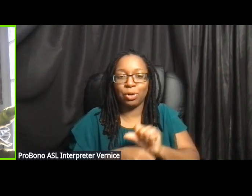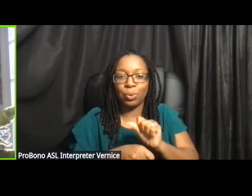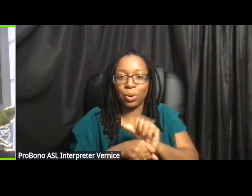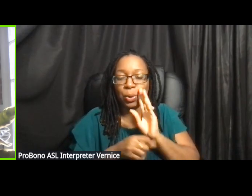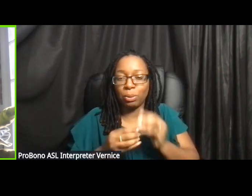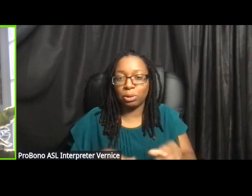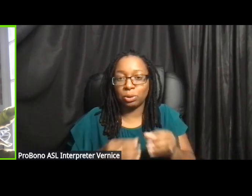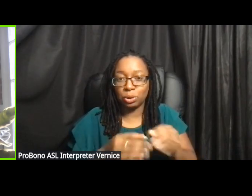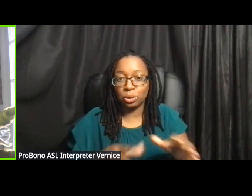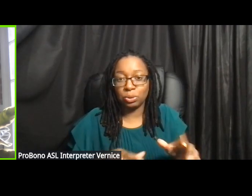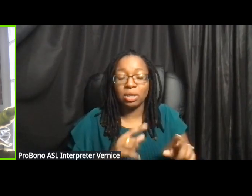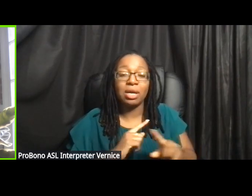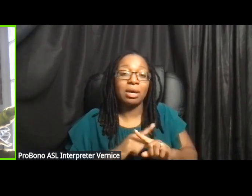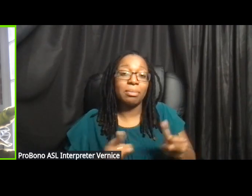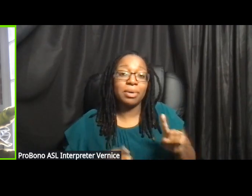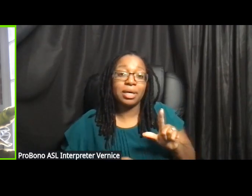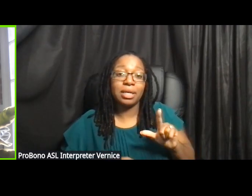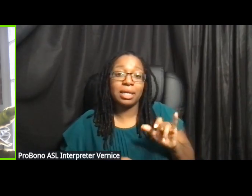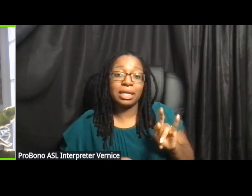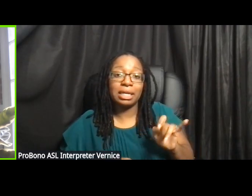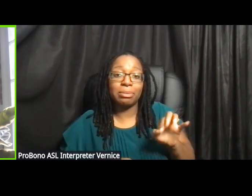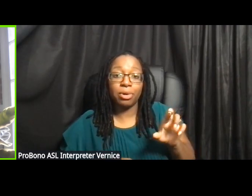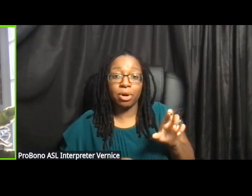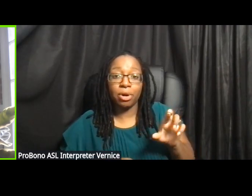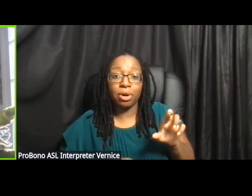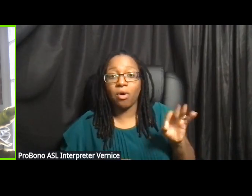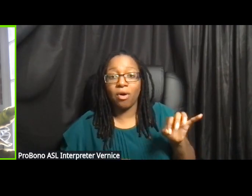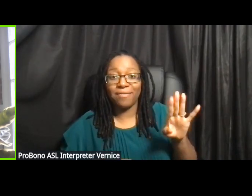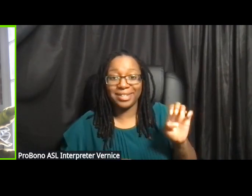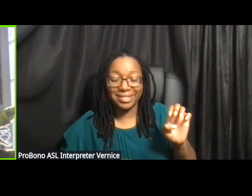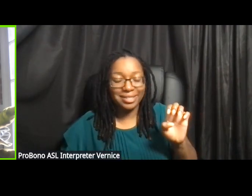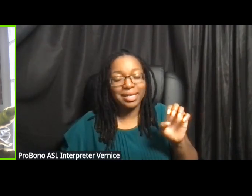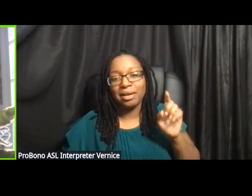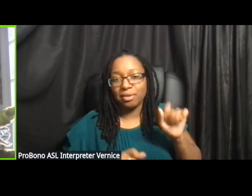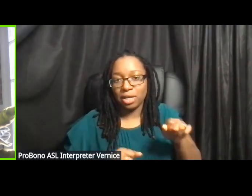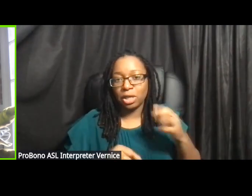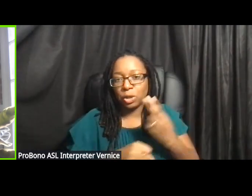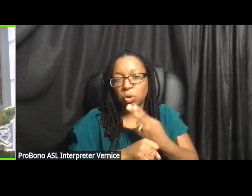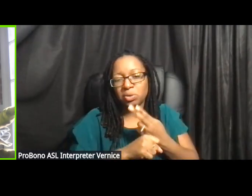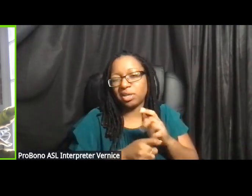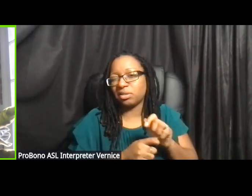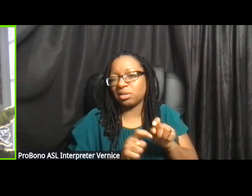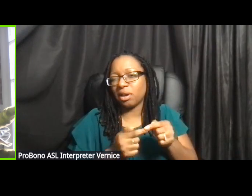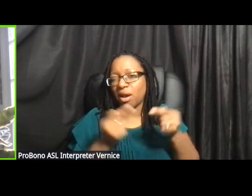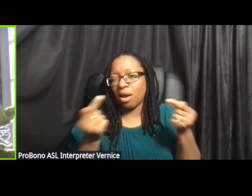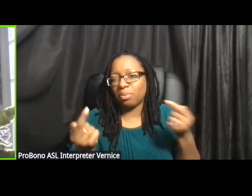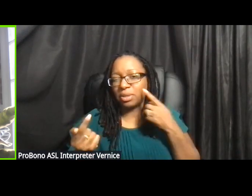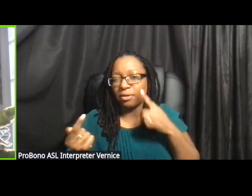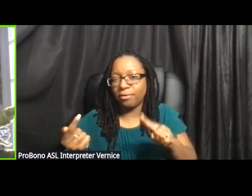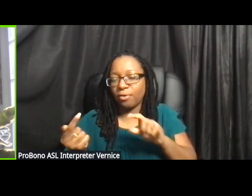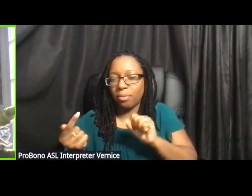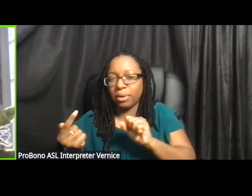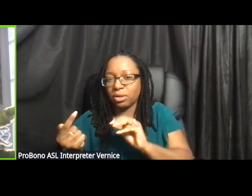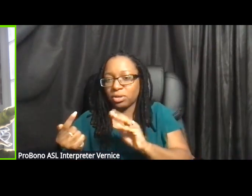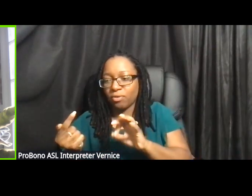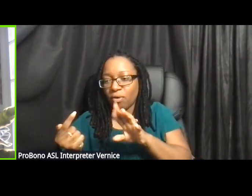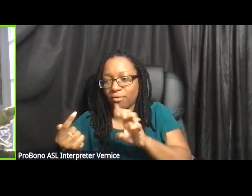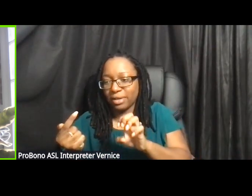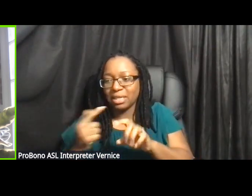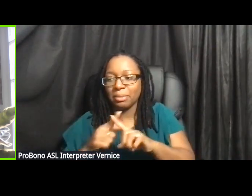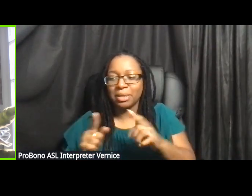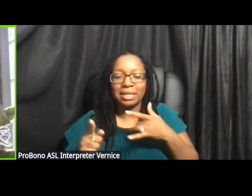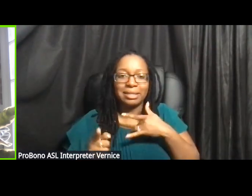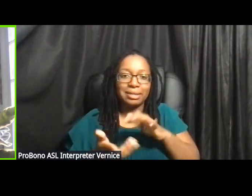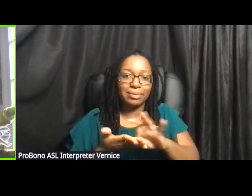LibreOffice is the open source alternative for Microsoft Office. So there's LibreOffice Writer for Word, LibreOffice Calc for Excel, and